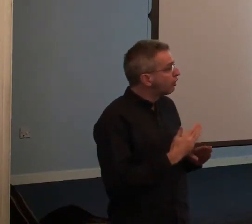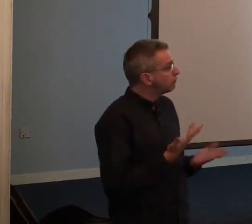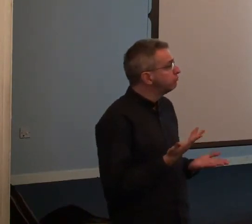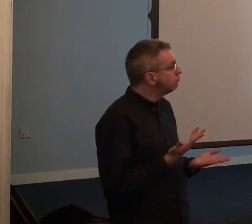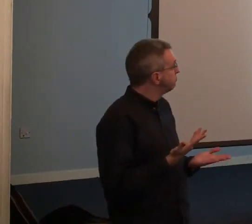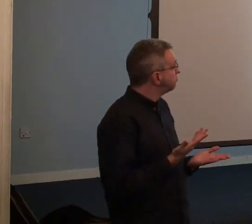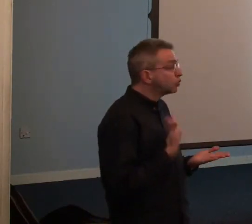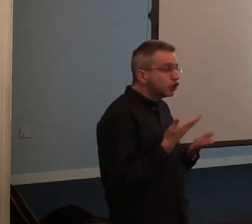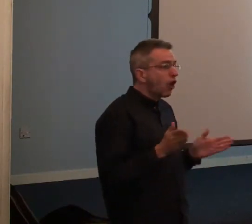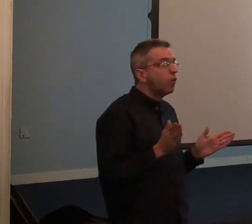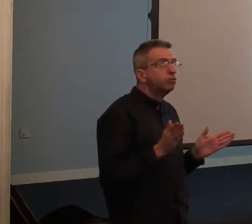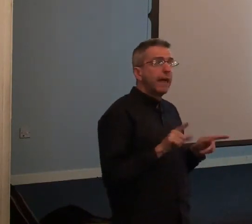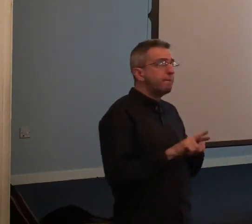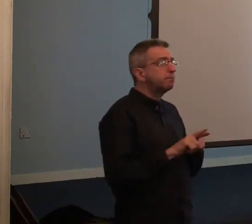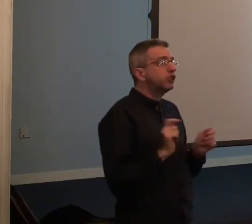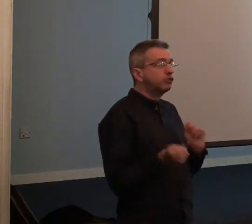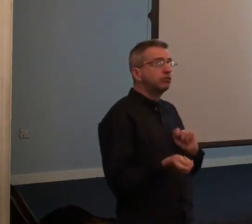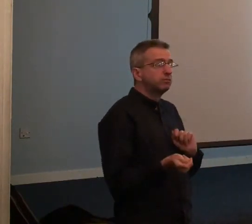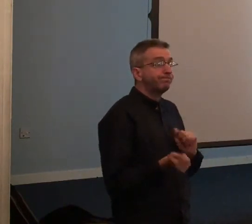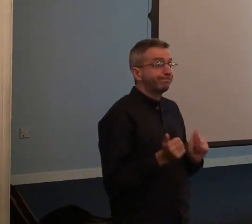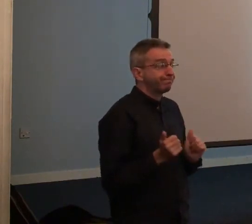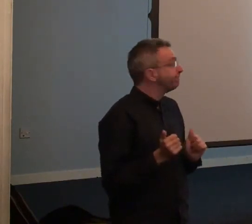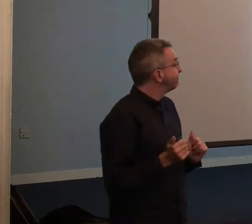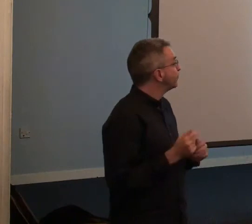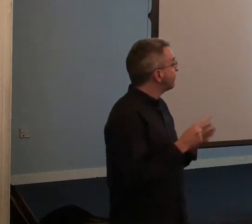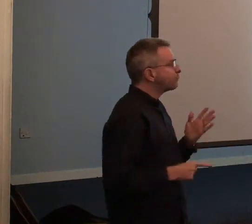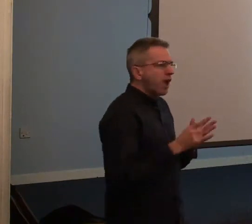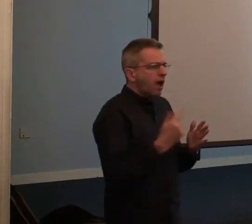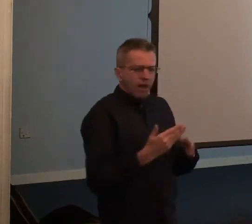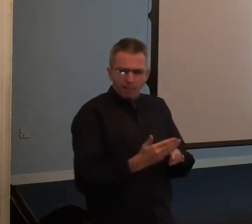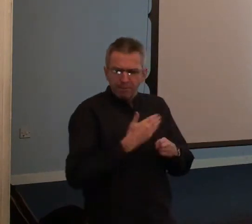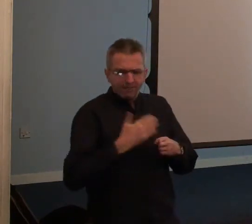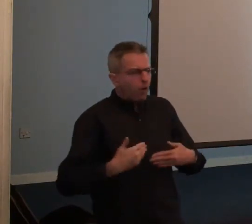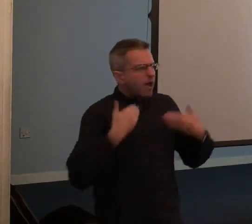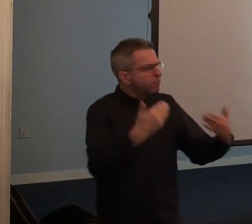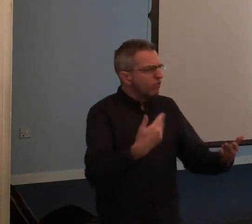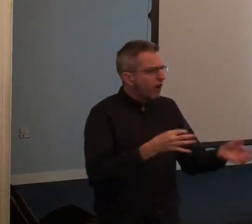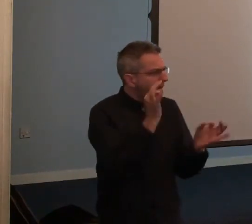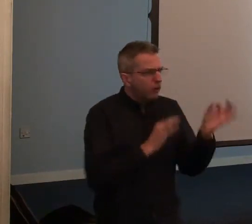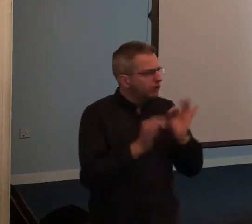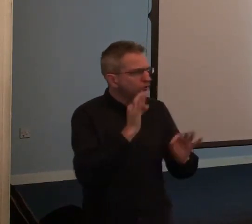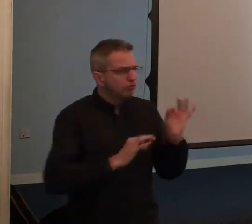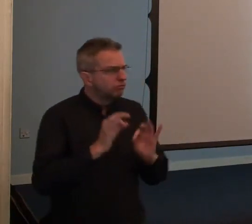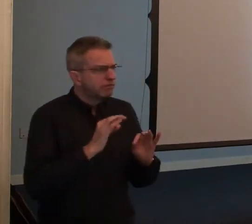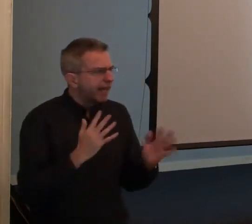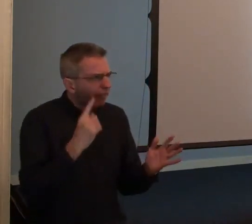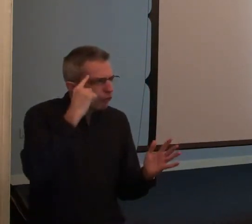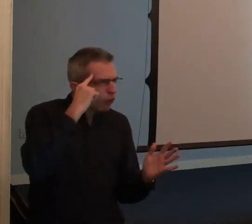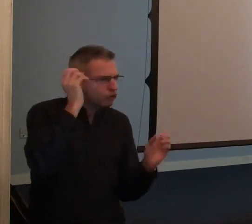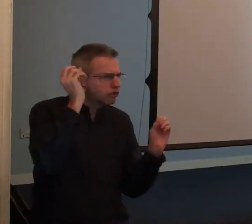And we felt that we could create positive attitude change through the kind of work that was involved in the project. Before I move on to the